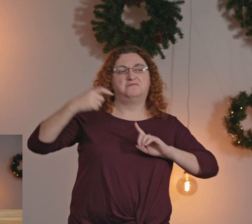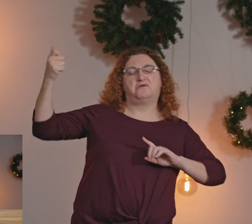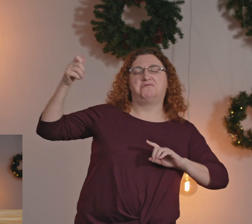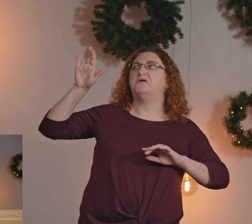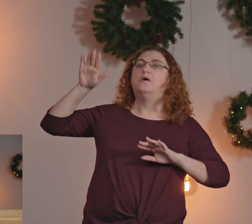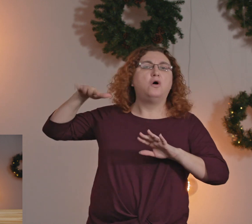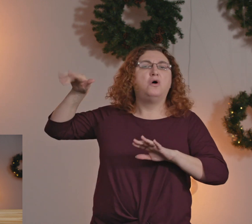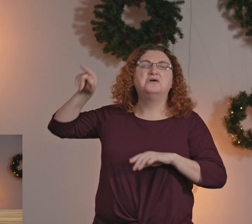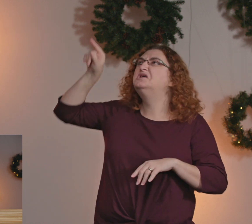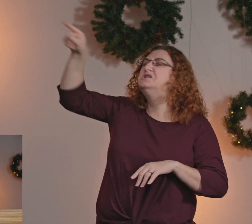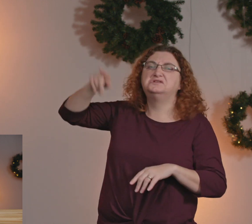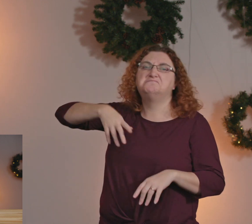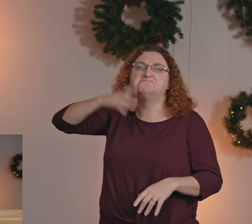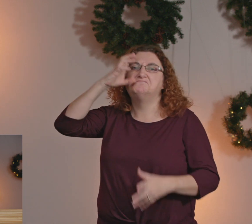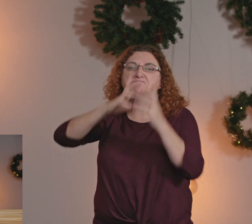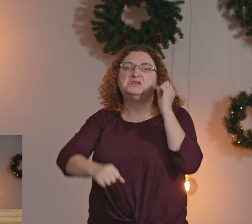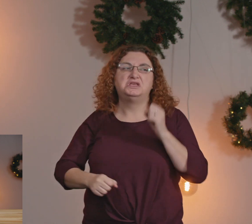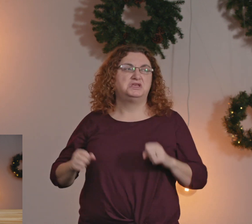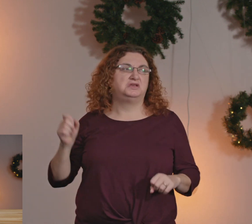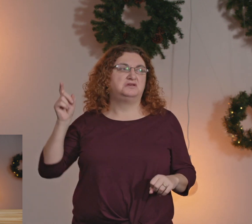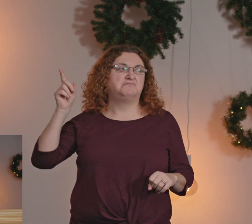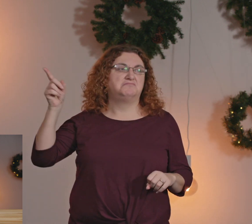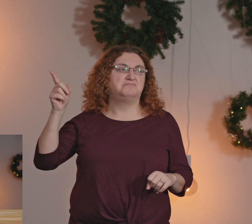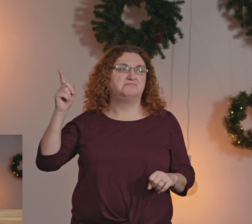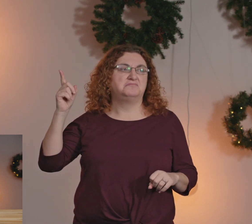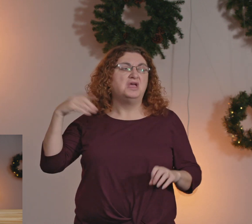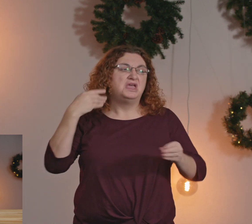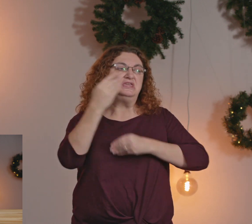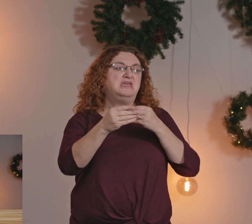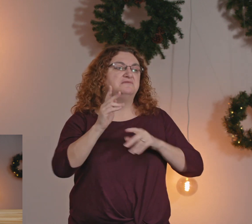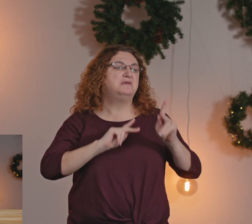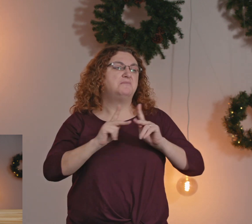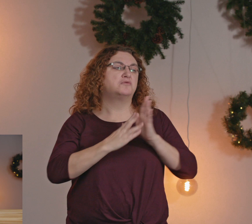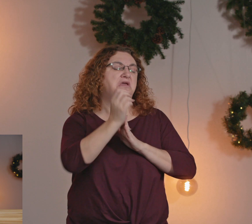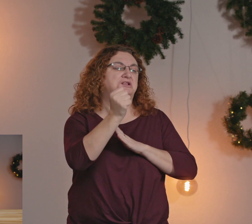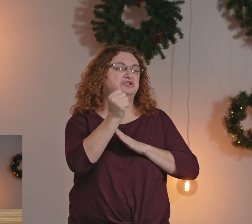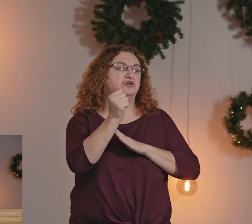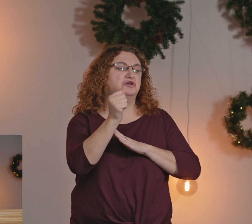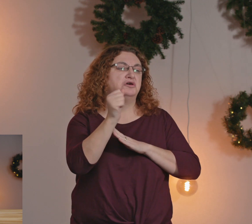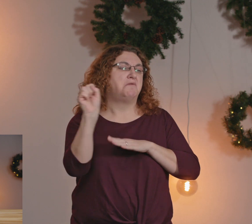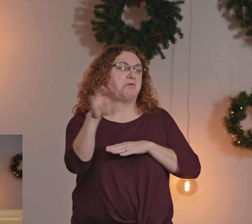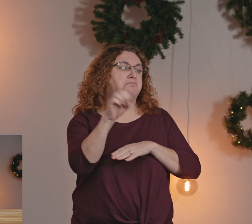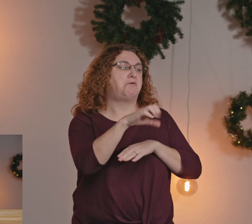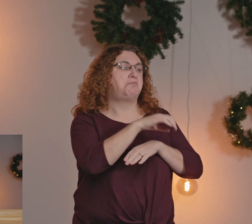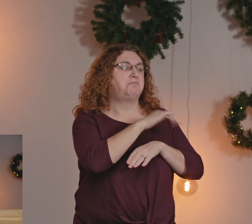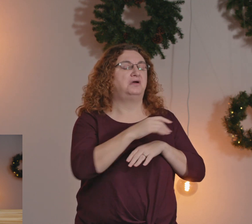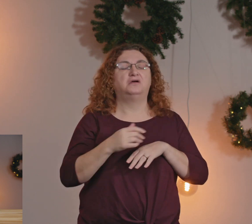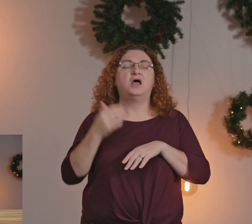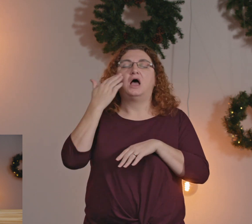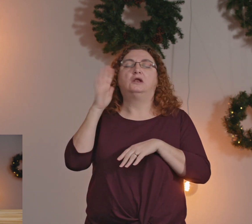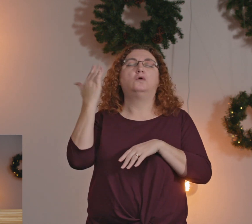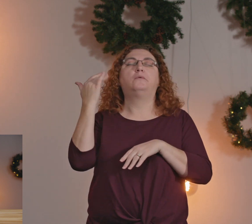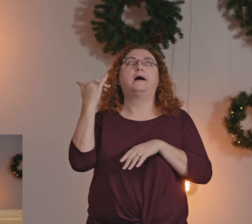and vindictive and he gives people cancer and he does all these sorts of things and for some sort of